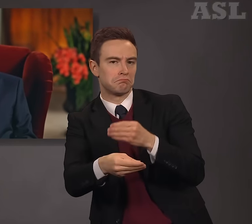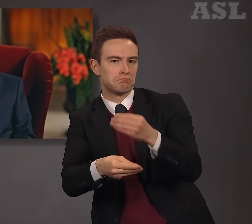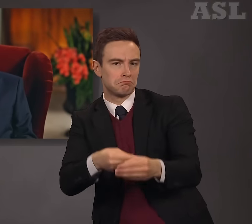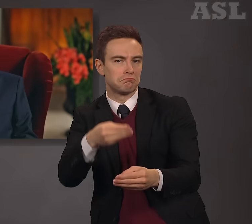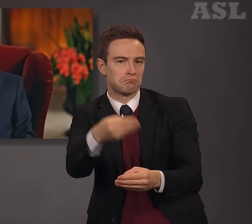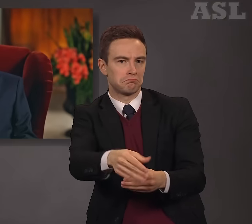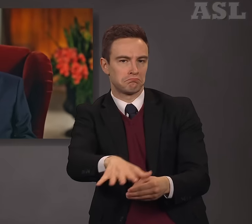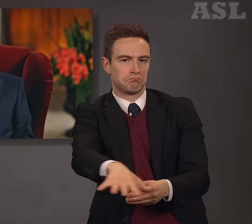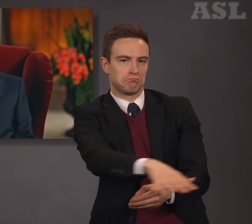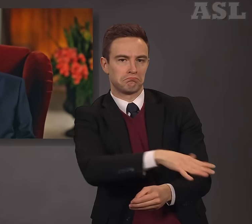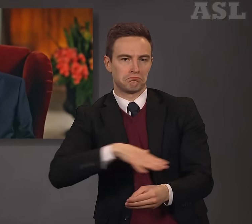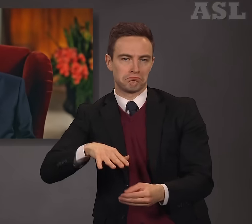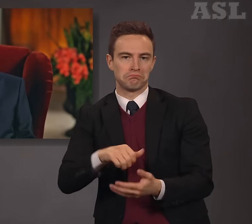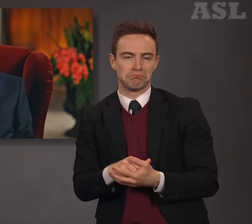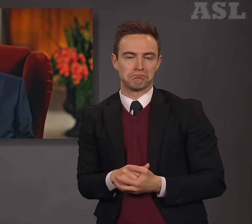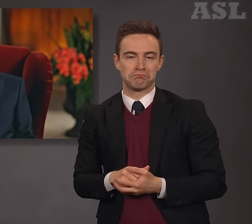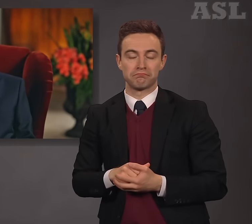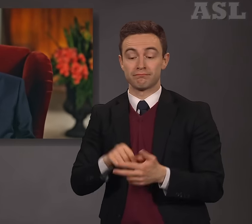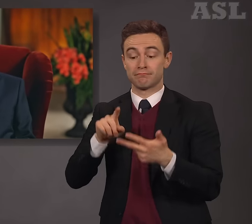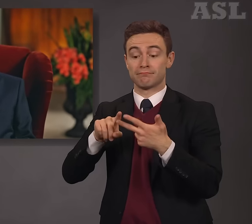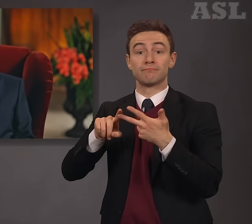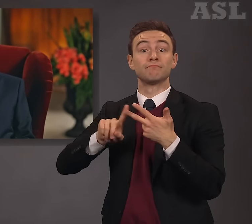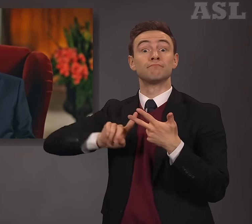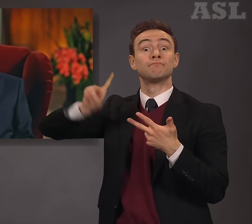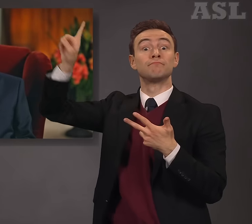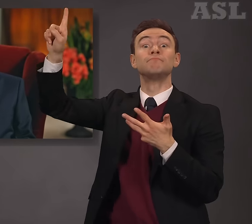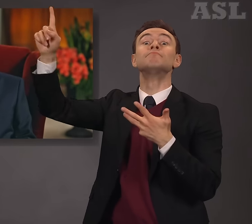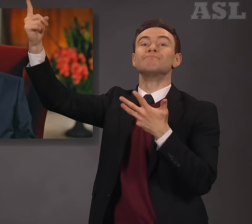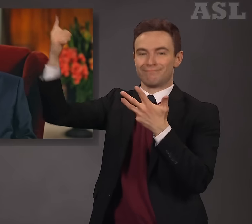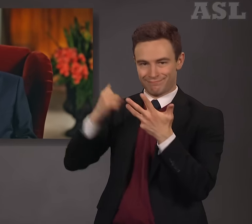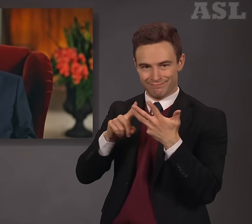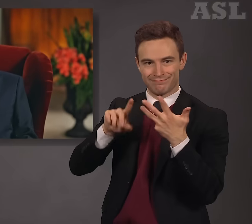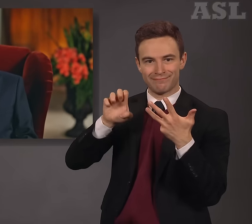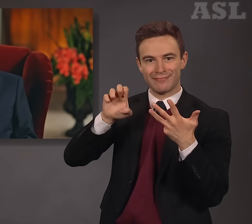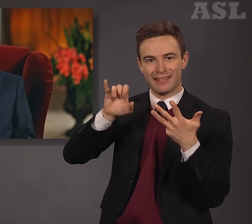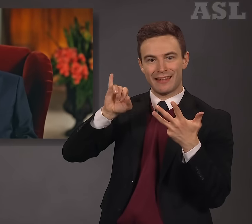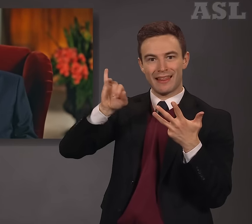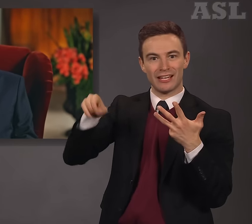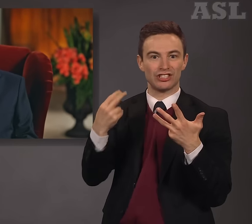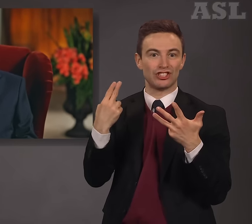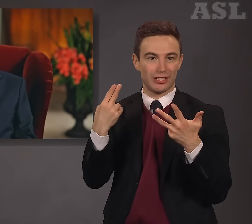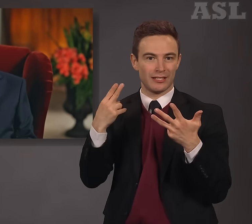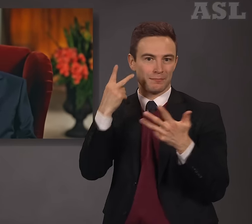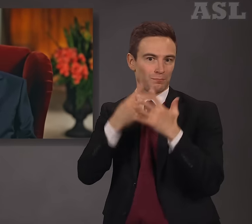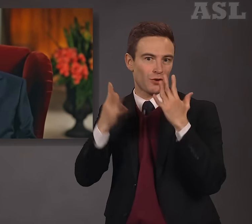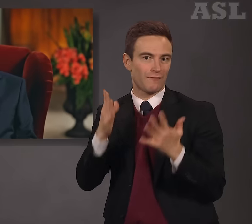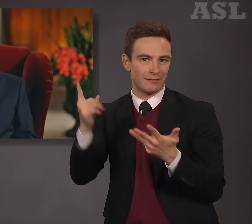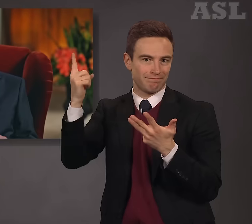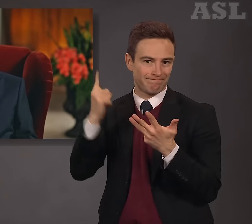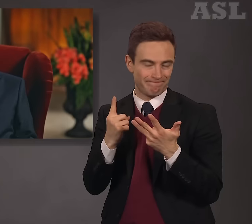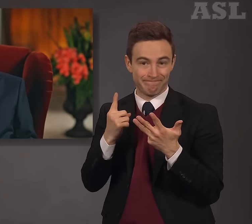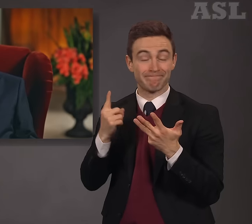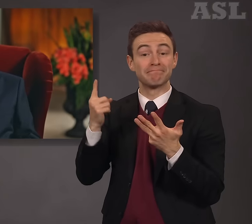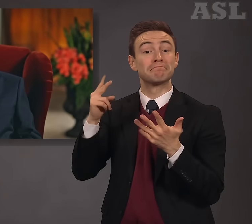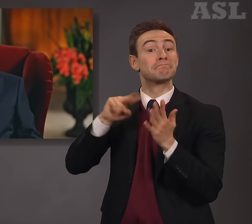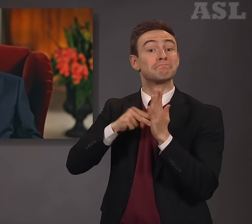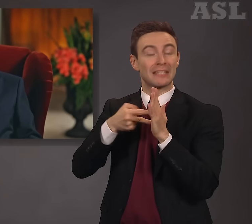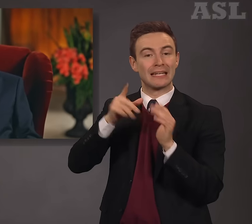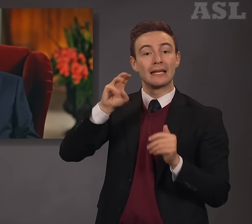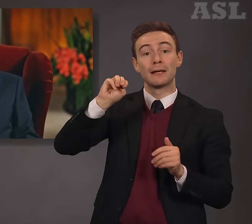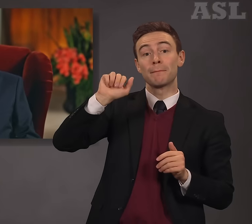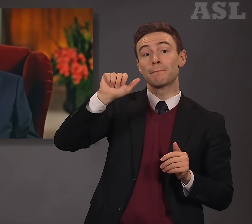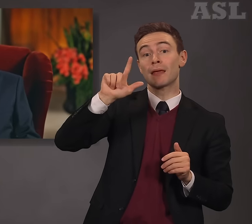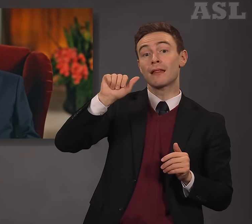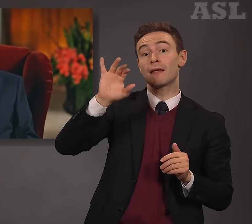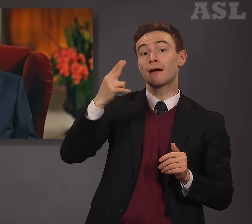Then Elijah the prophet appeared. His appearance fulfilled Malachi's